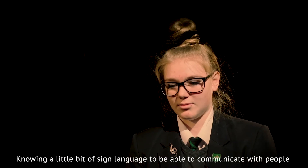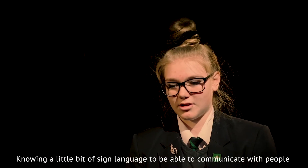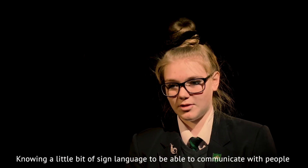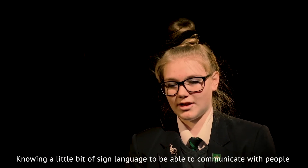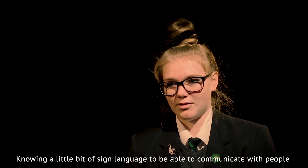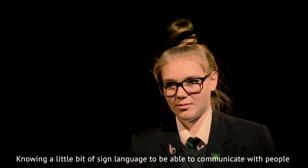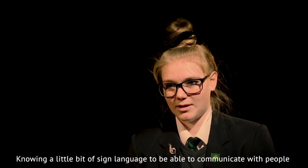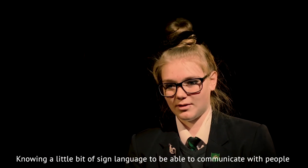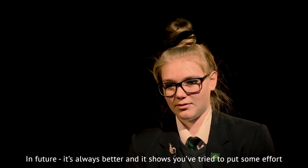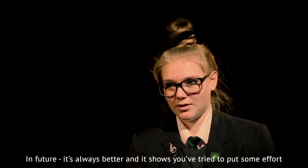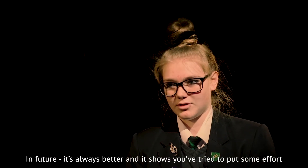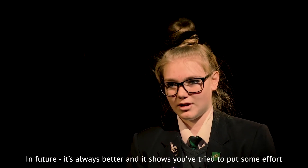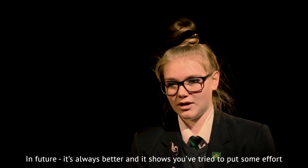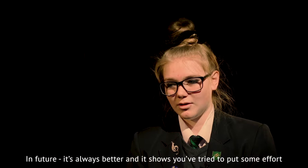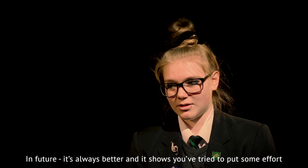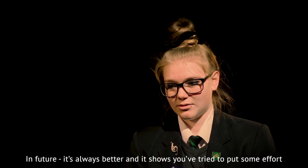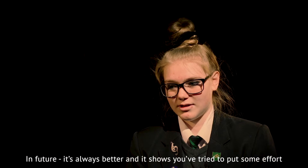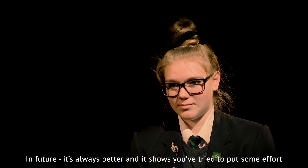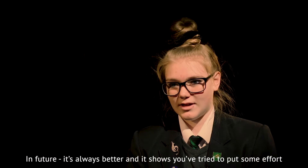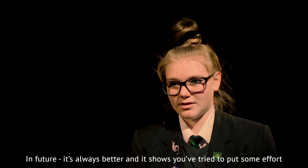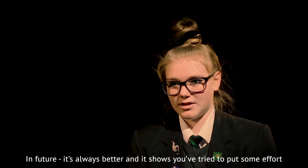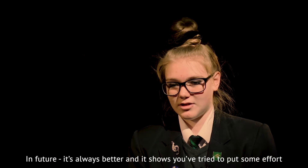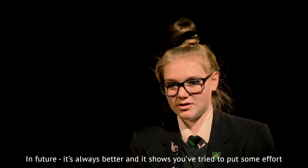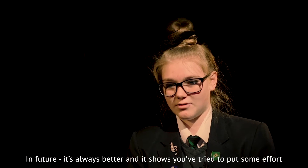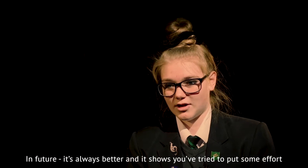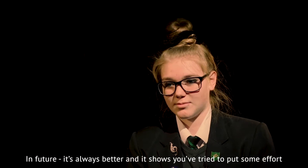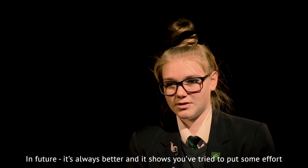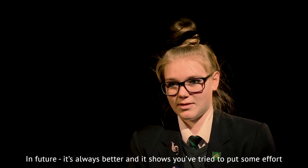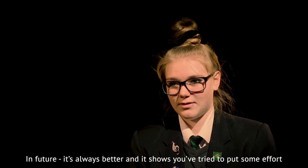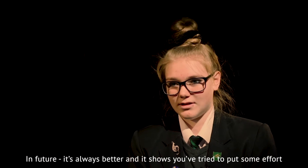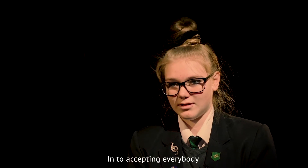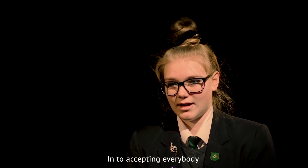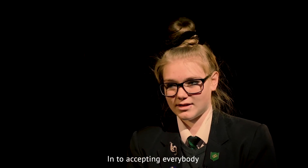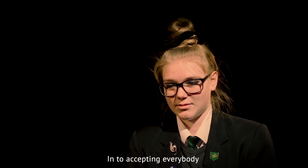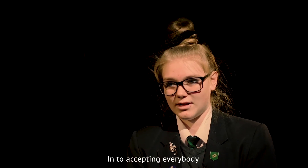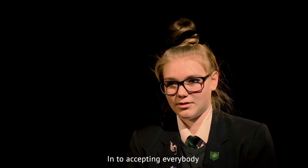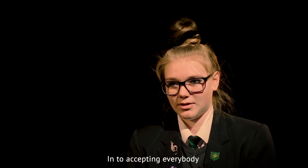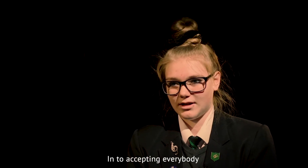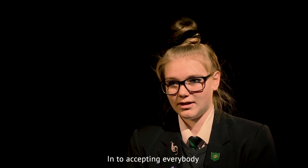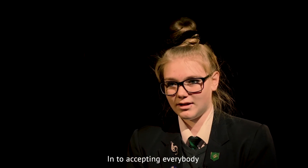able to communicate with people in future. It was always better, and it shows that you've tried to put some effort into accepting everybody.